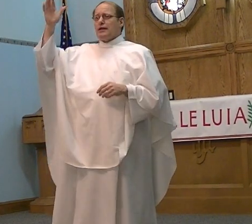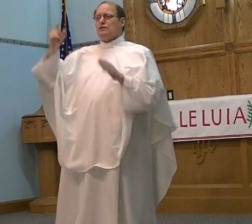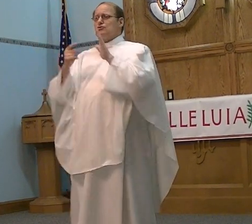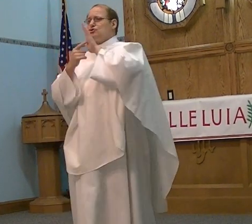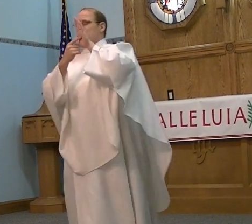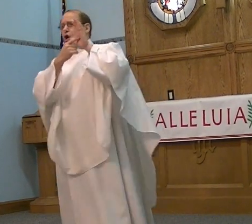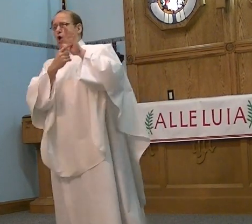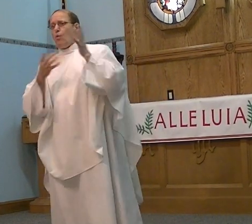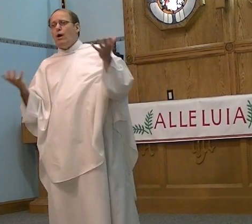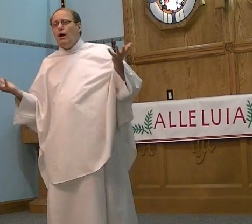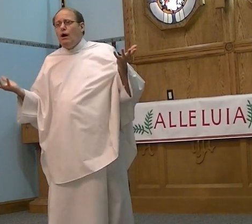to show? God,